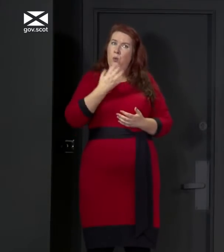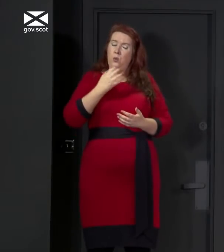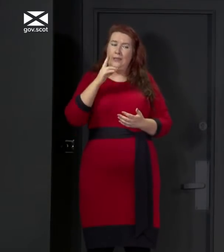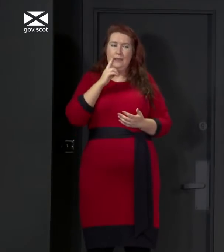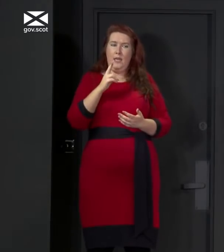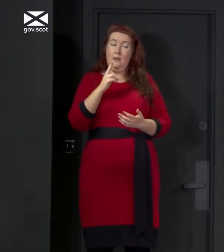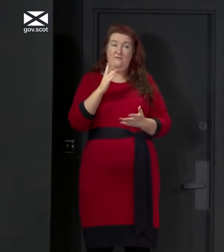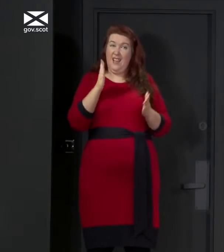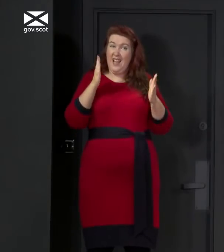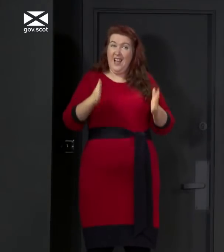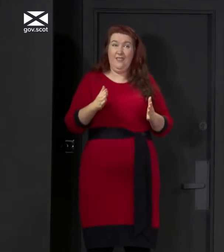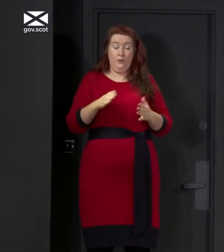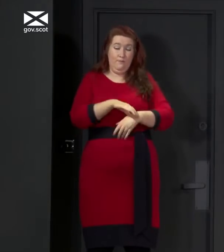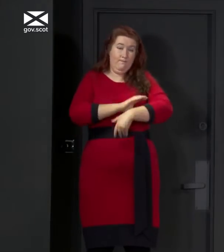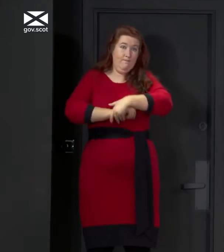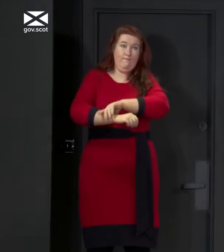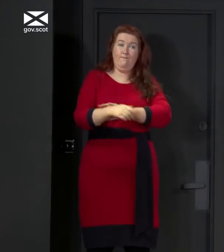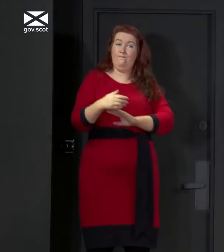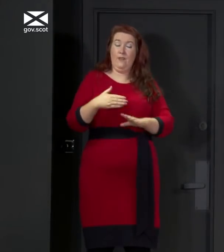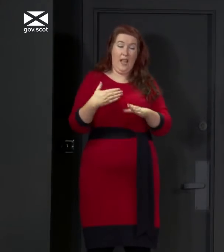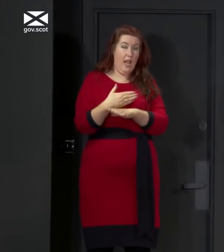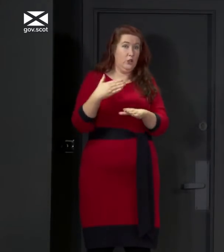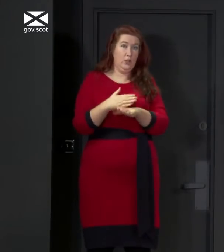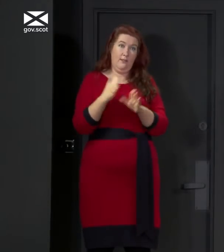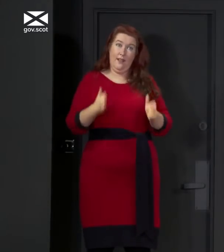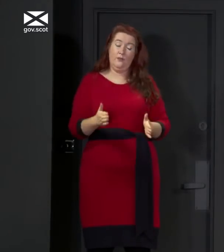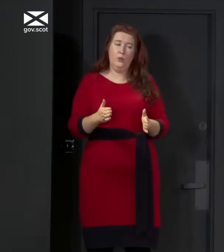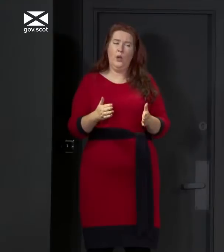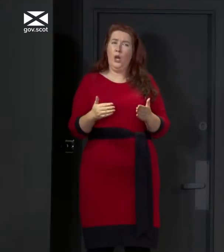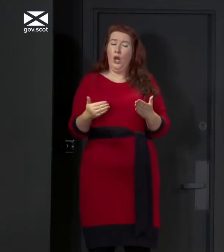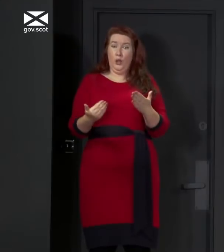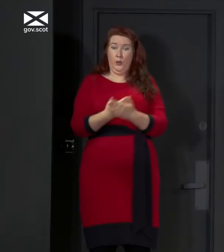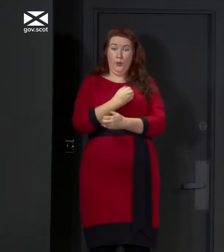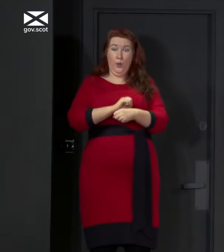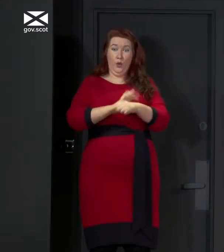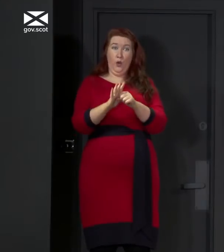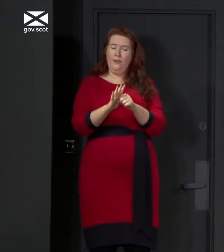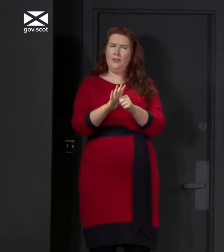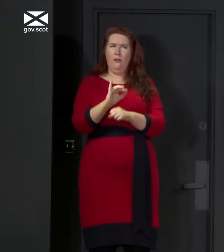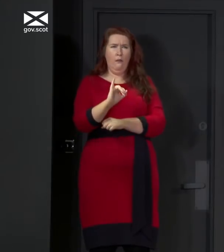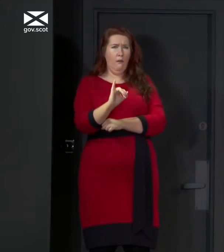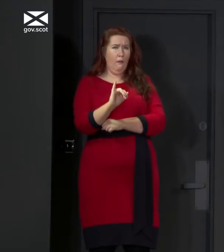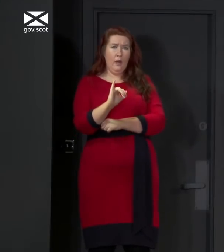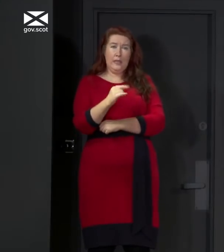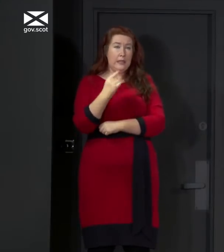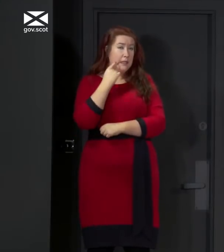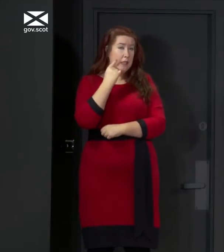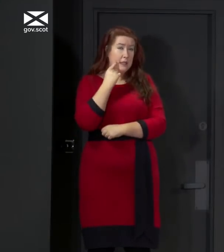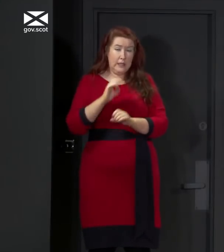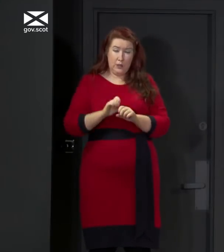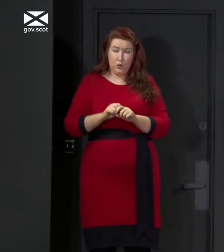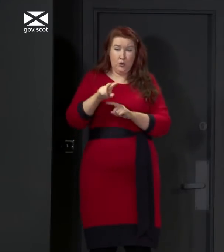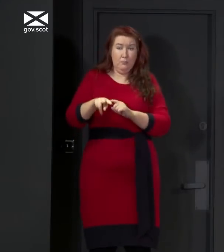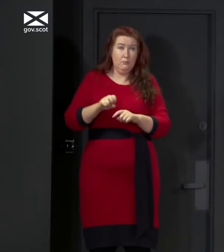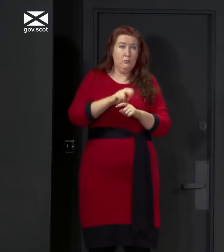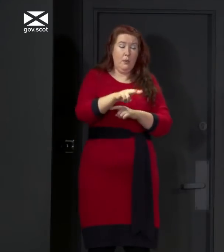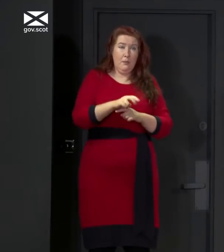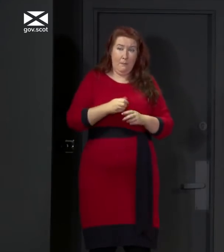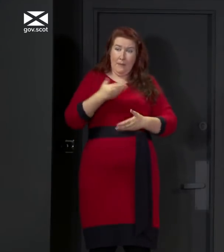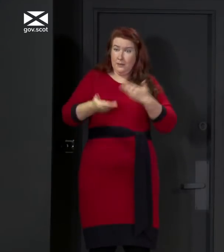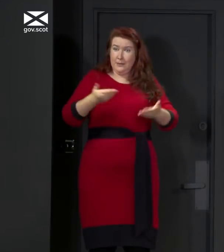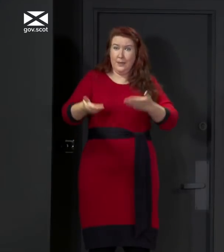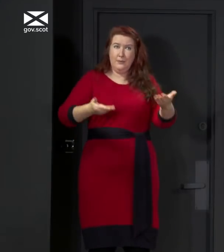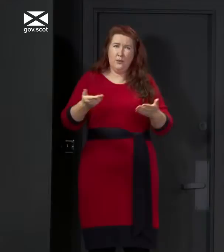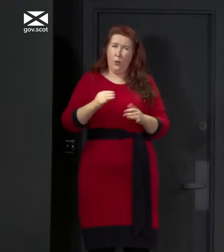action is needed. This new variant is so much more easily transmitted that without these tougher